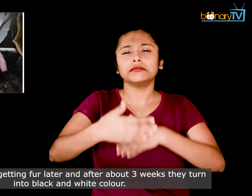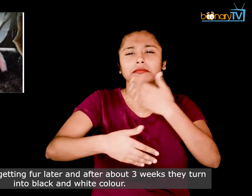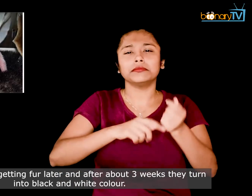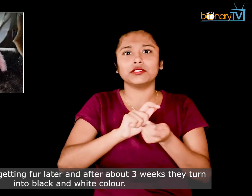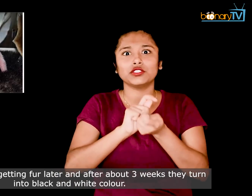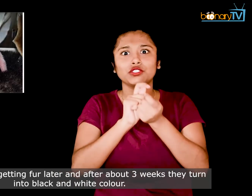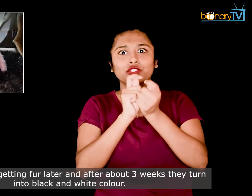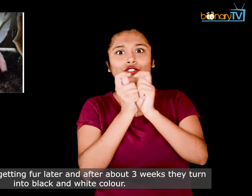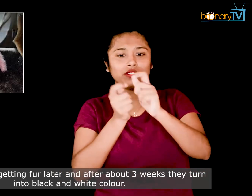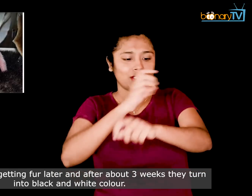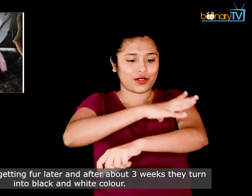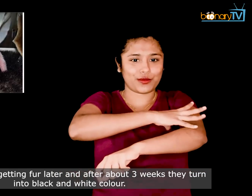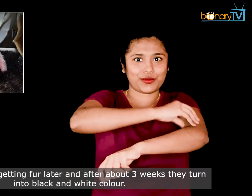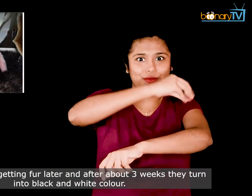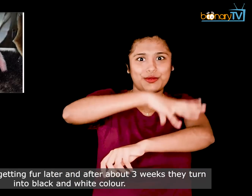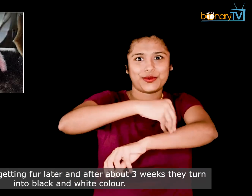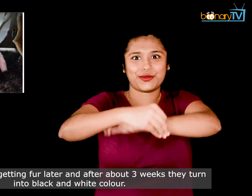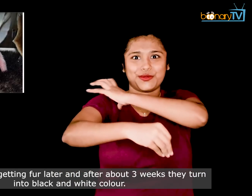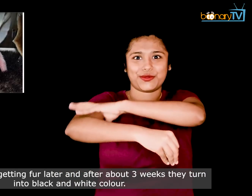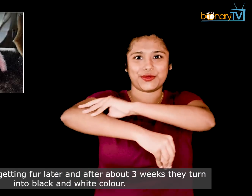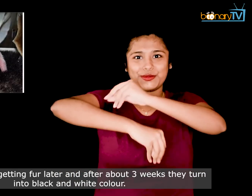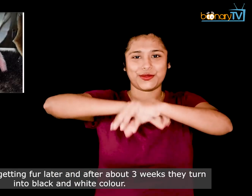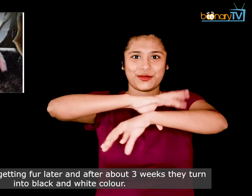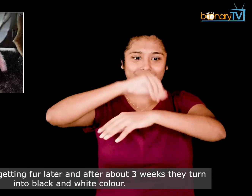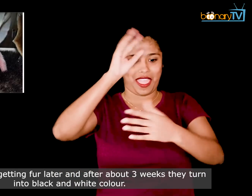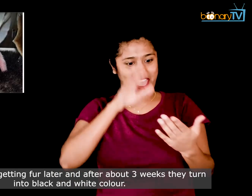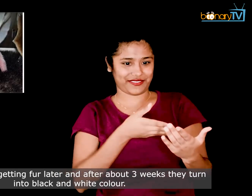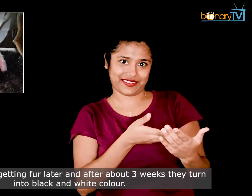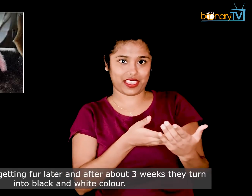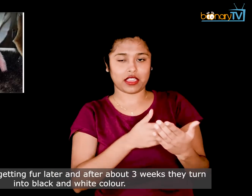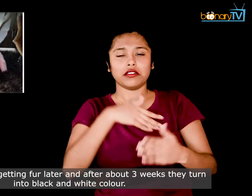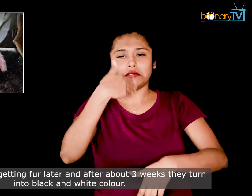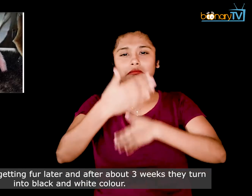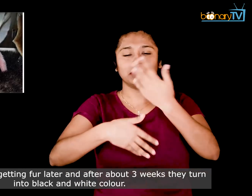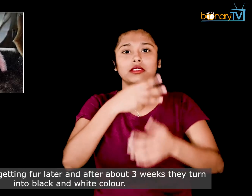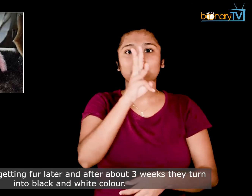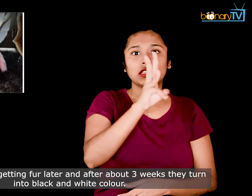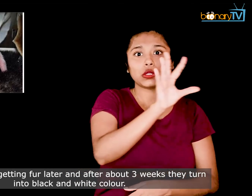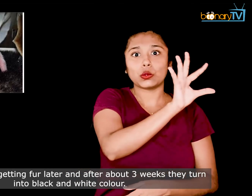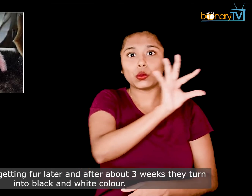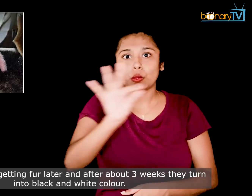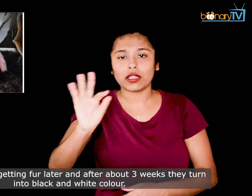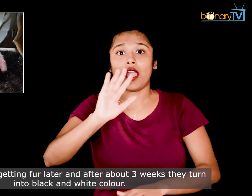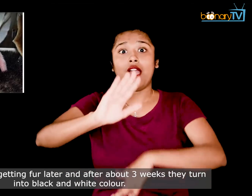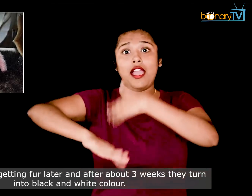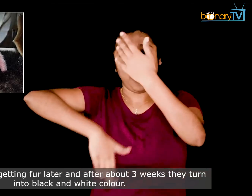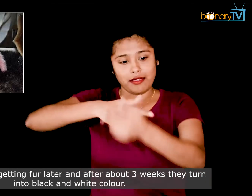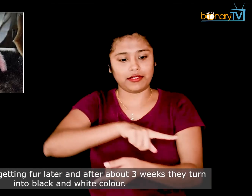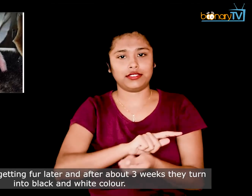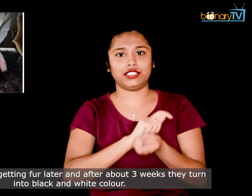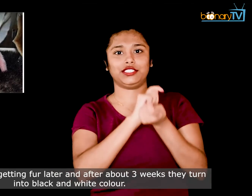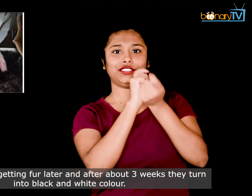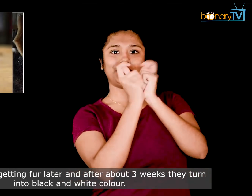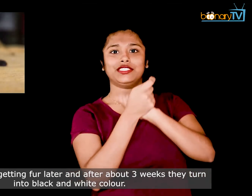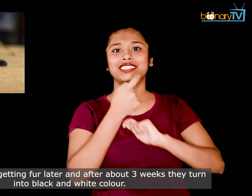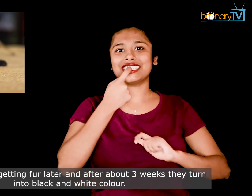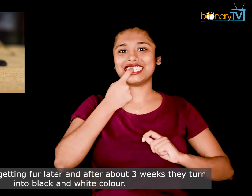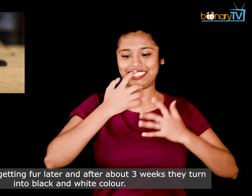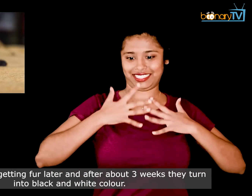Then they start getting fur, and after about 3 weeks, they turn into